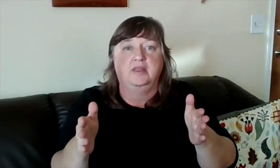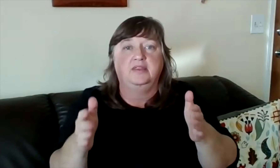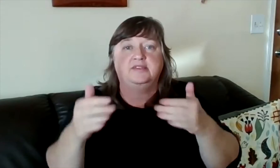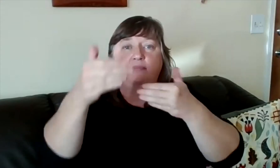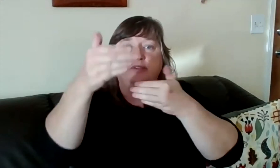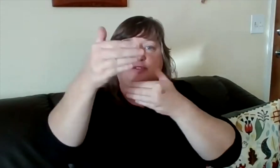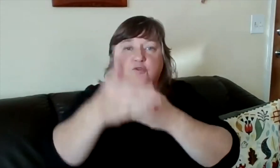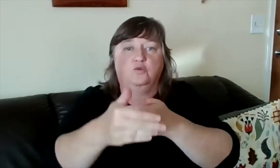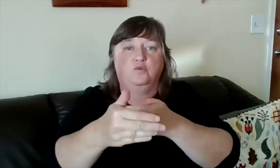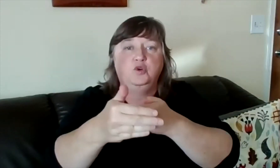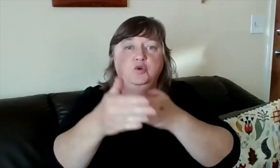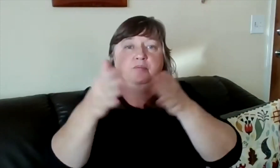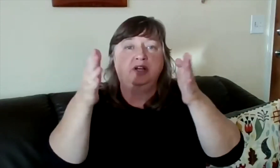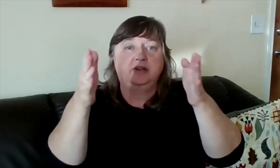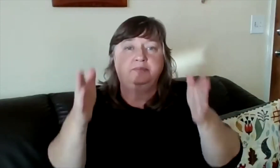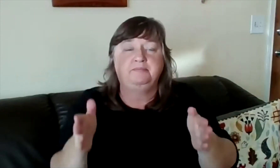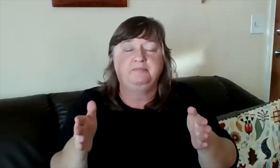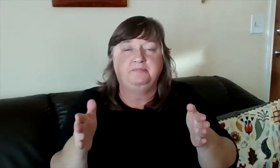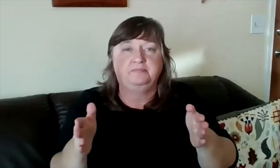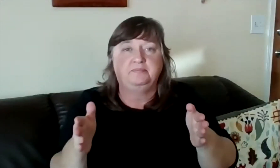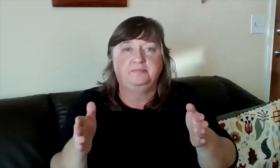This happens for room.